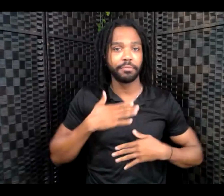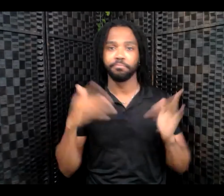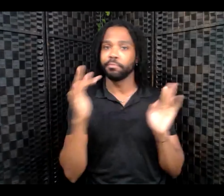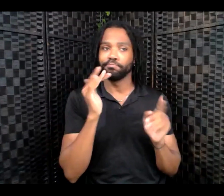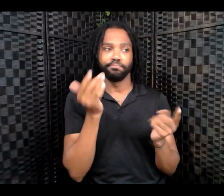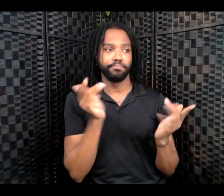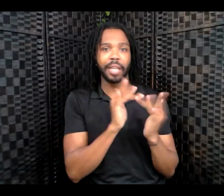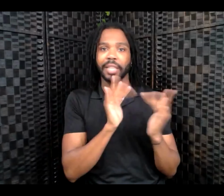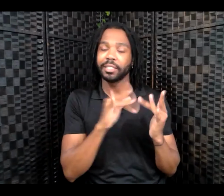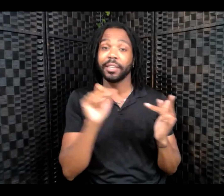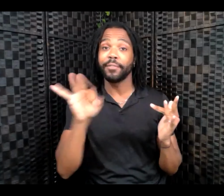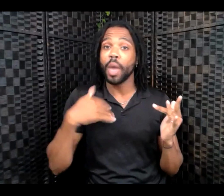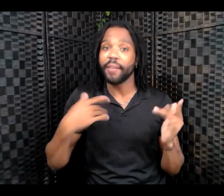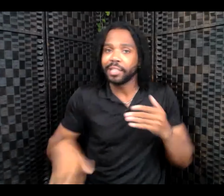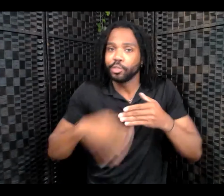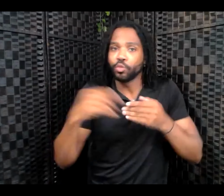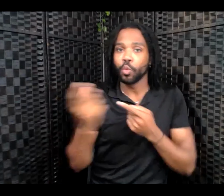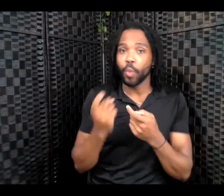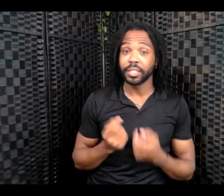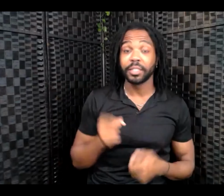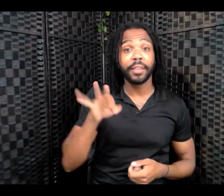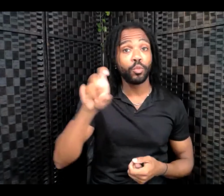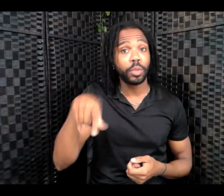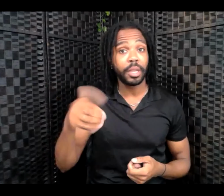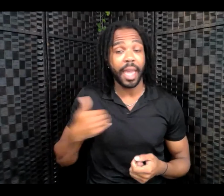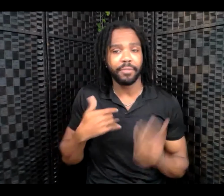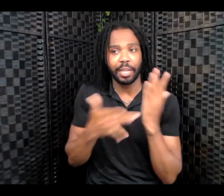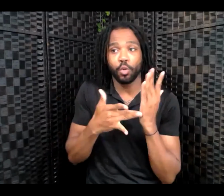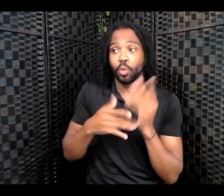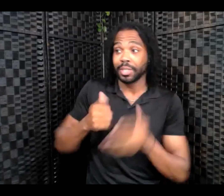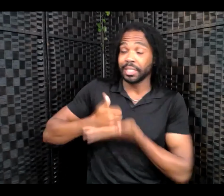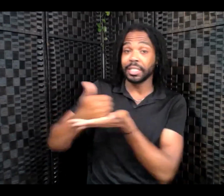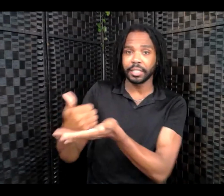additional questions, or if you do need technical assistance.